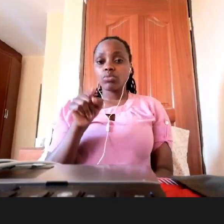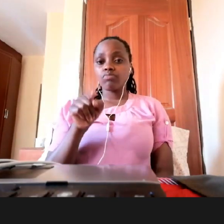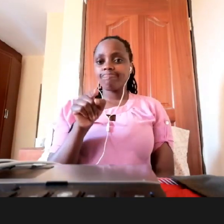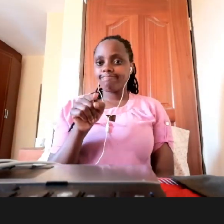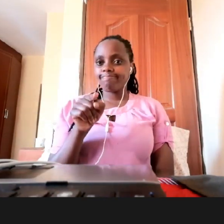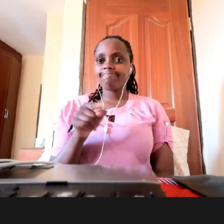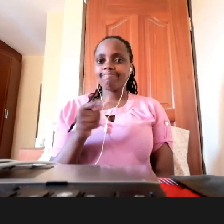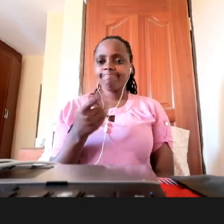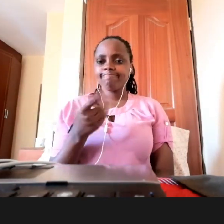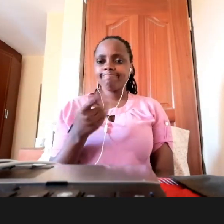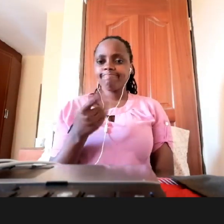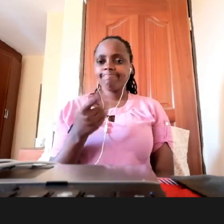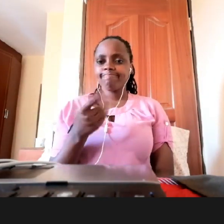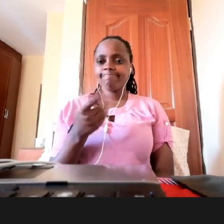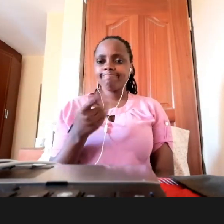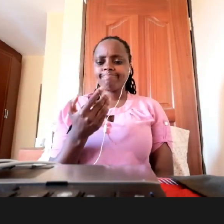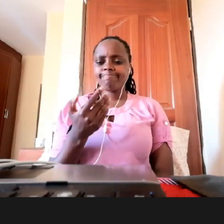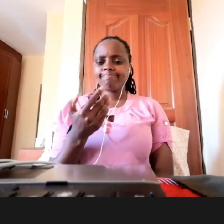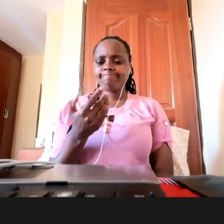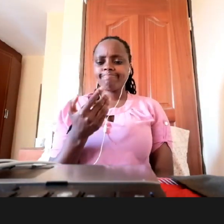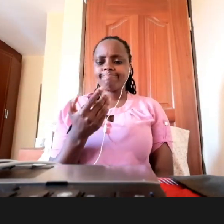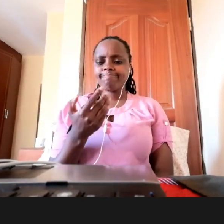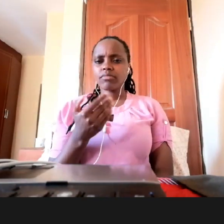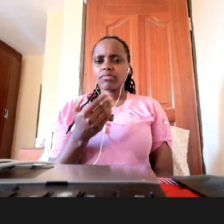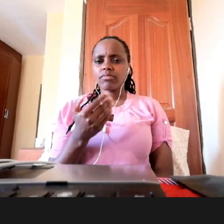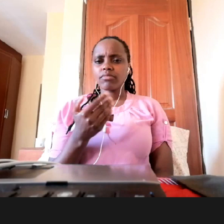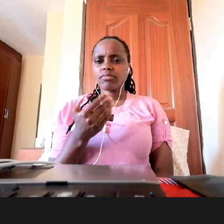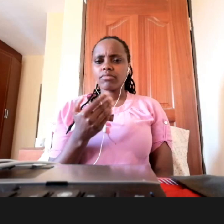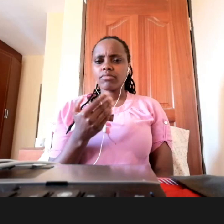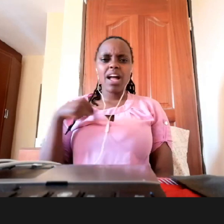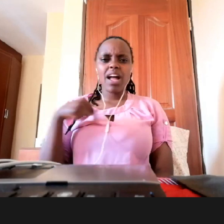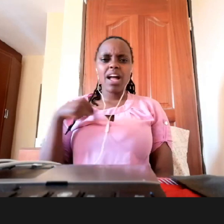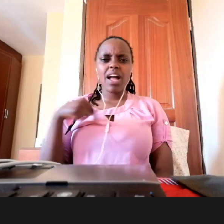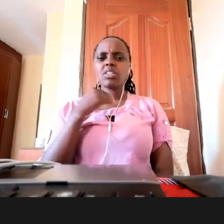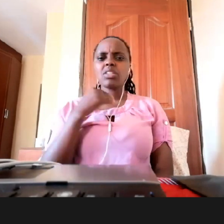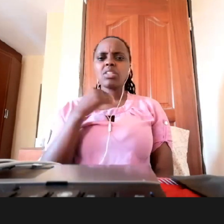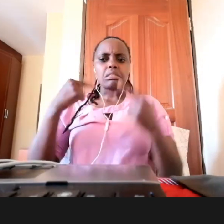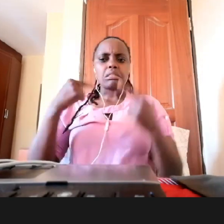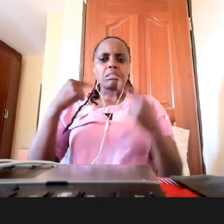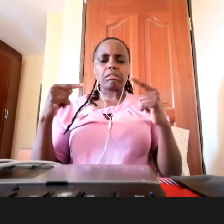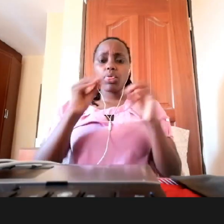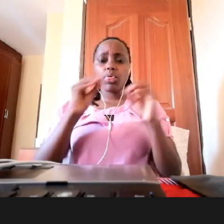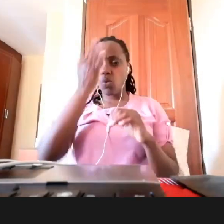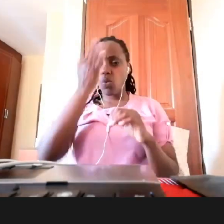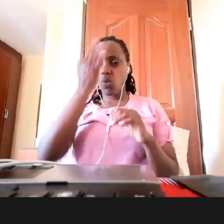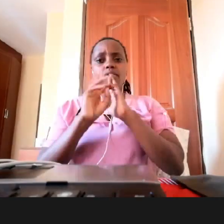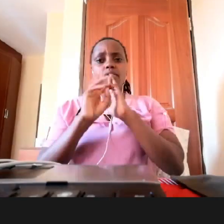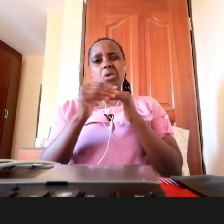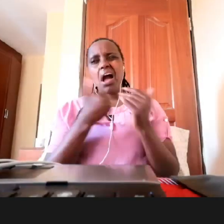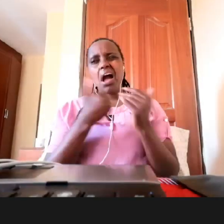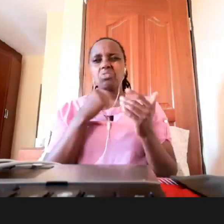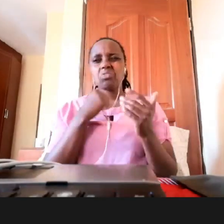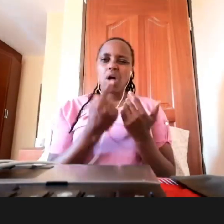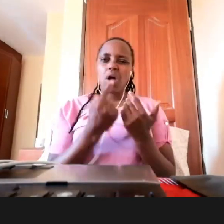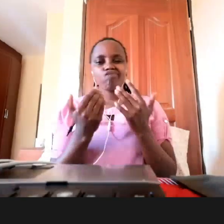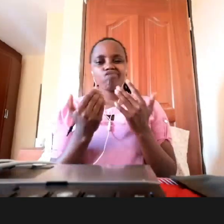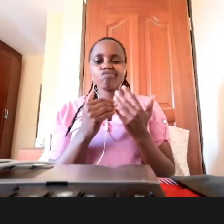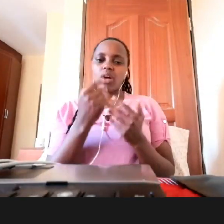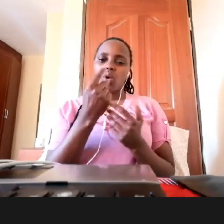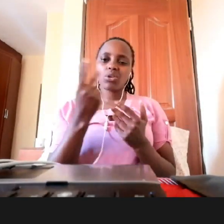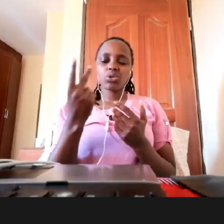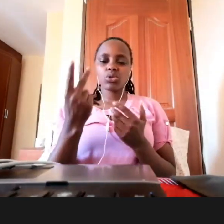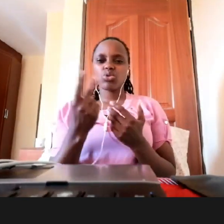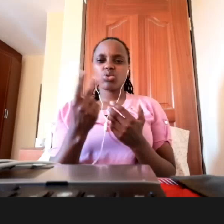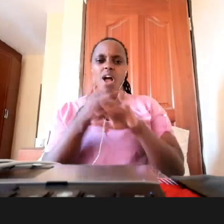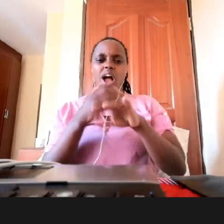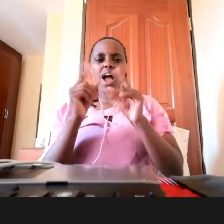possible. We didn't quite succeed in this because when you read the report, there's still some